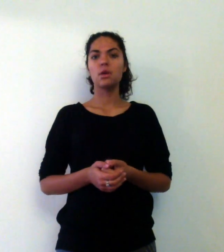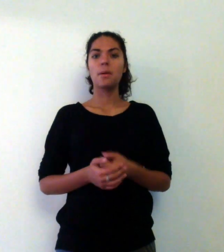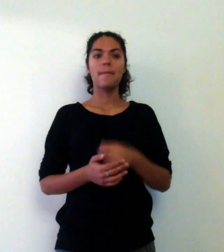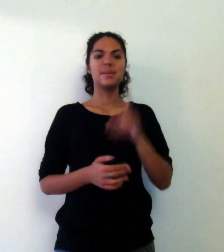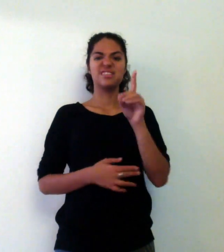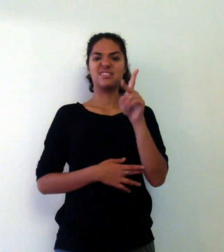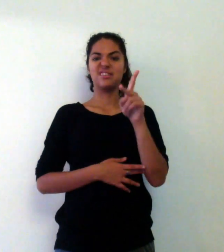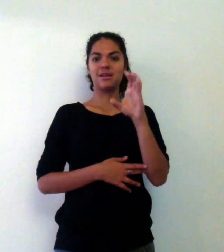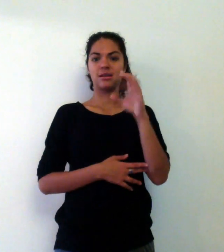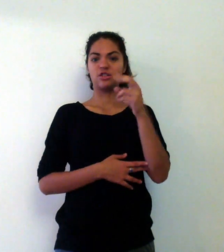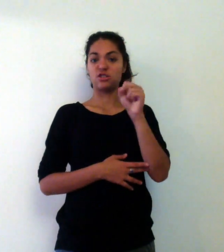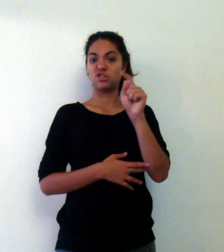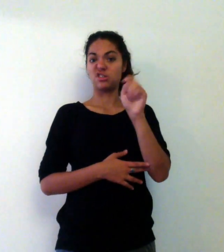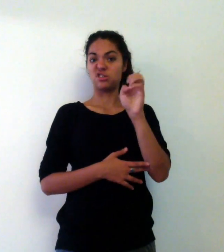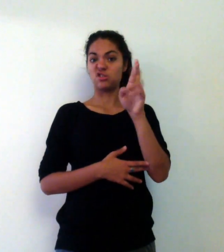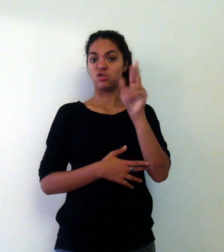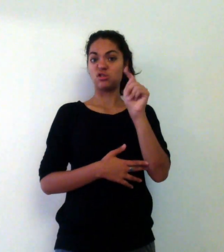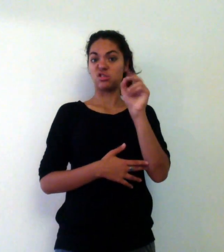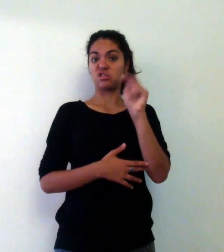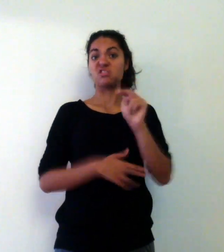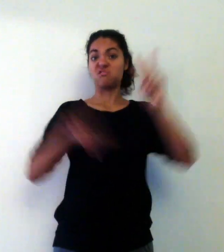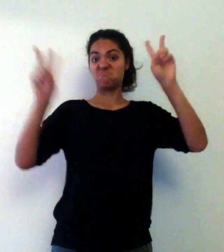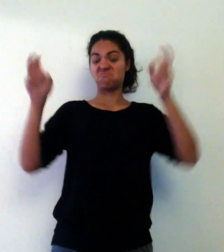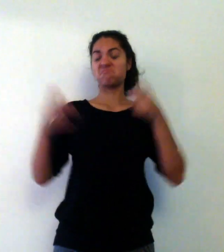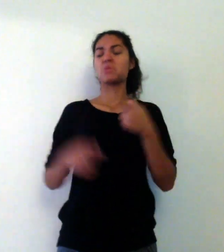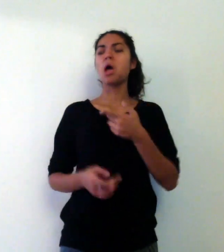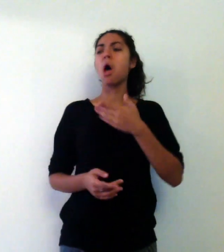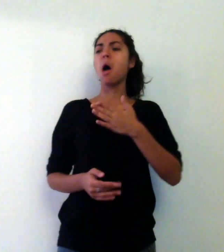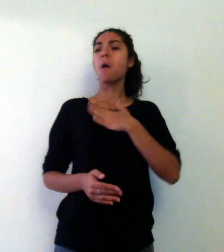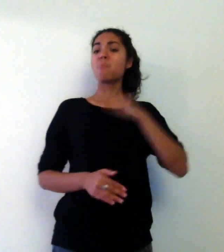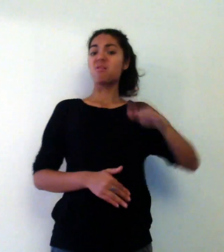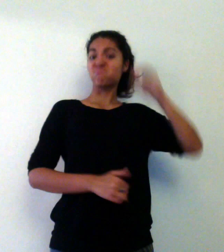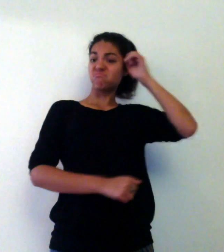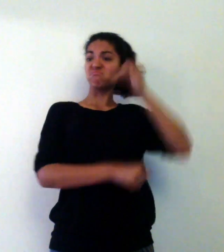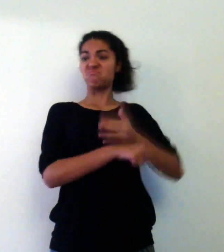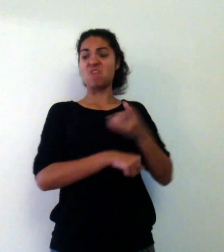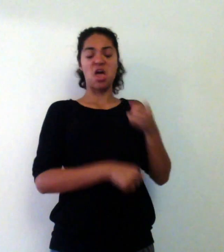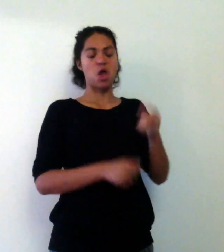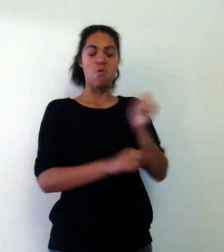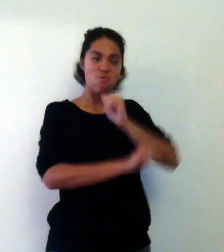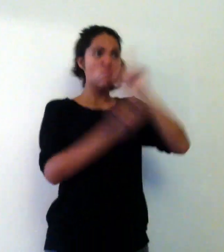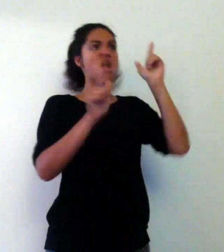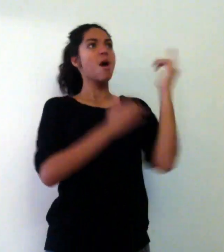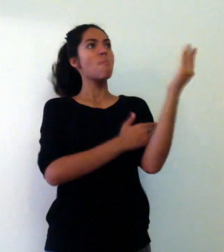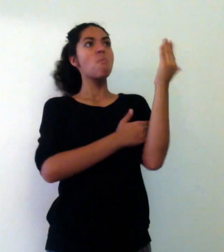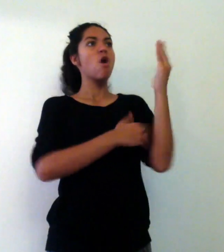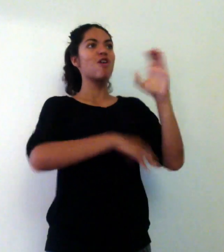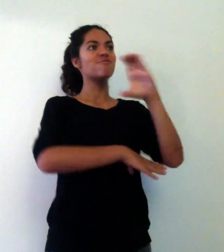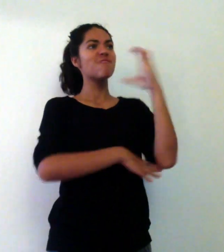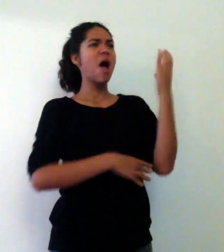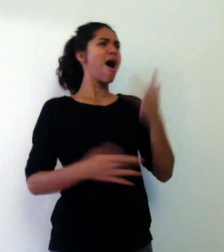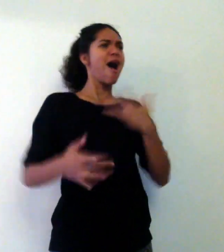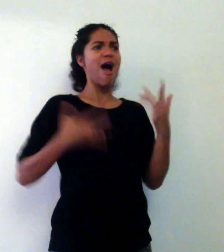and has Santa Claus to thank for putting candy into his stocking. Have I got nobody to thank for putting 2 feet into mine?"